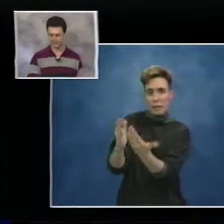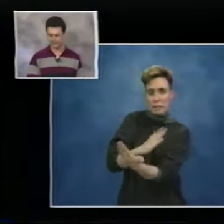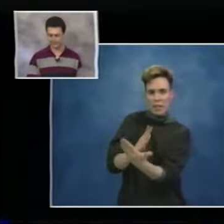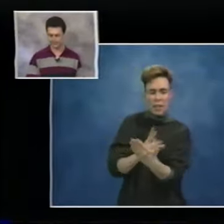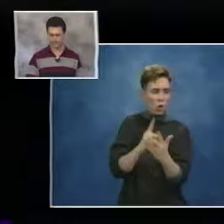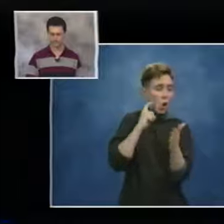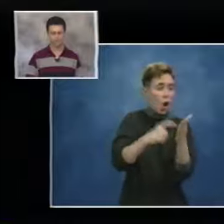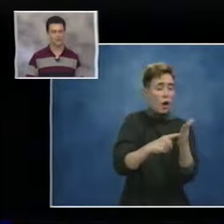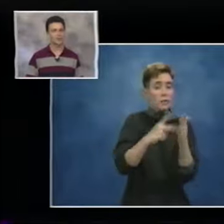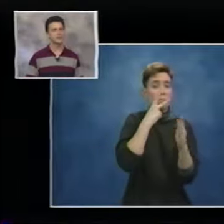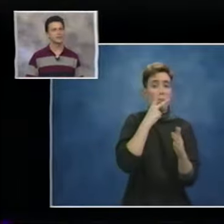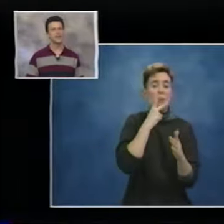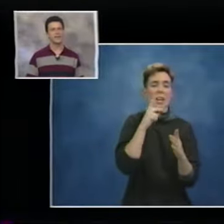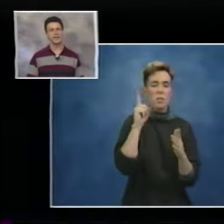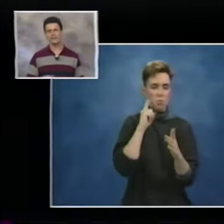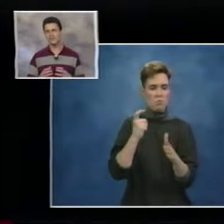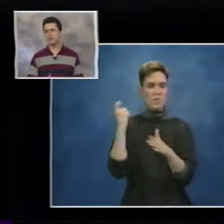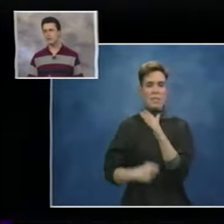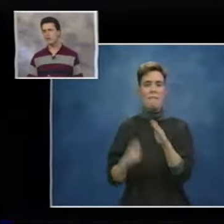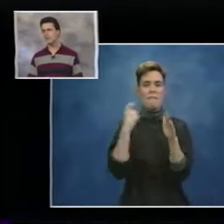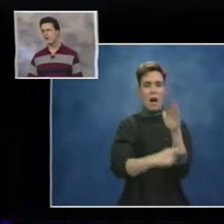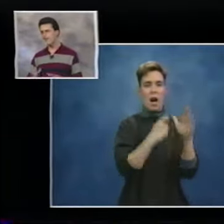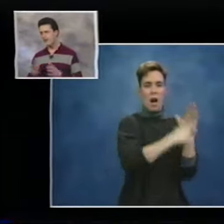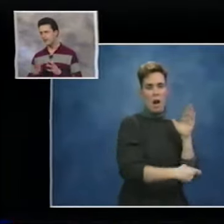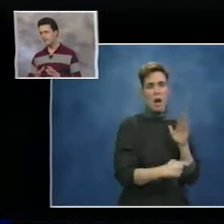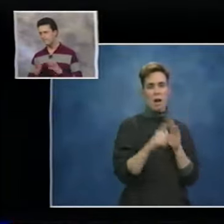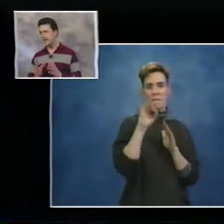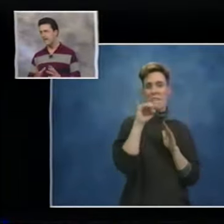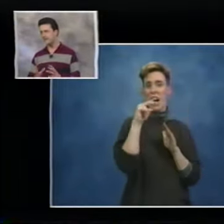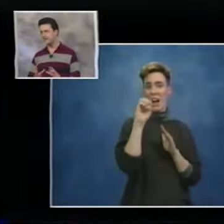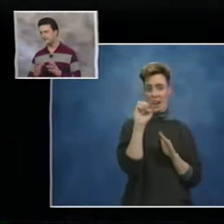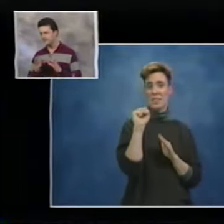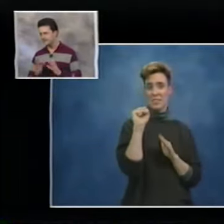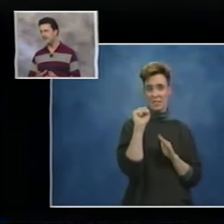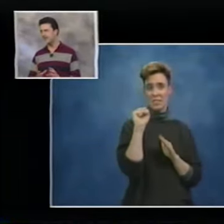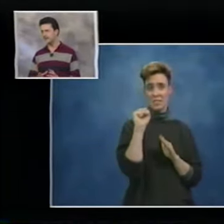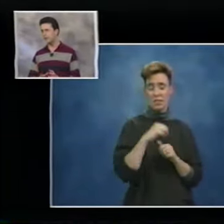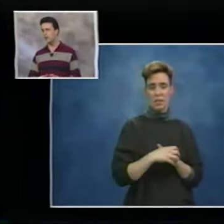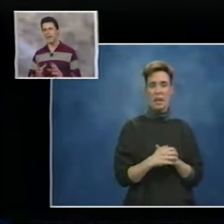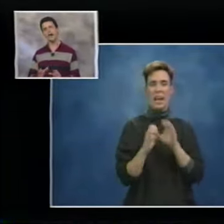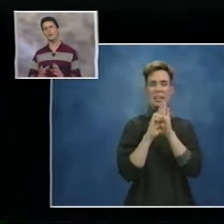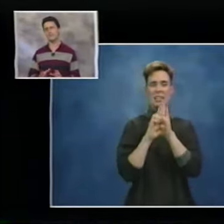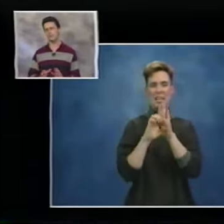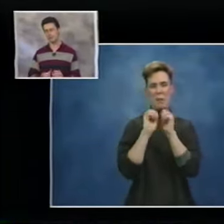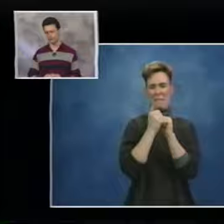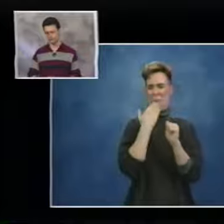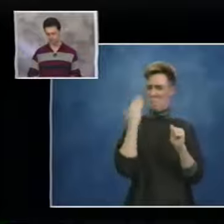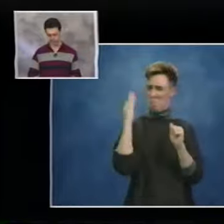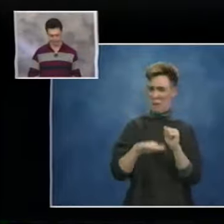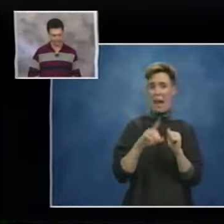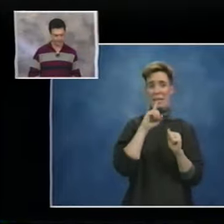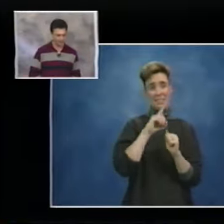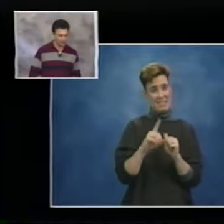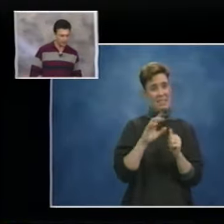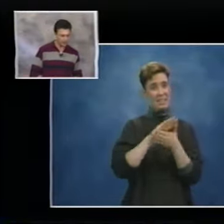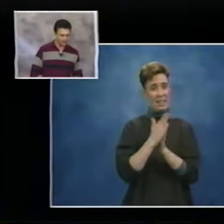fines. An example of how bad it did get without government